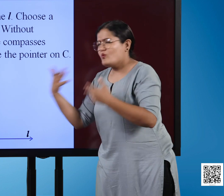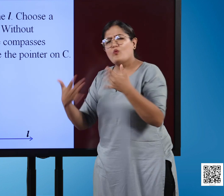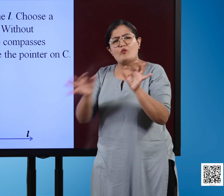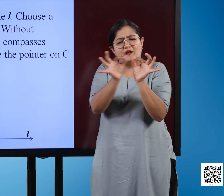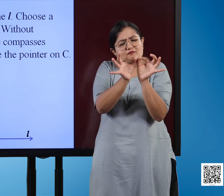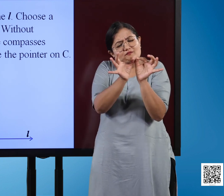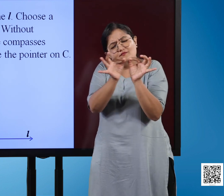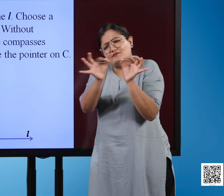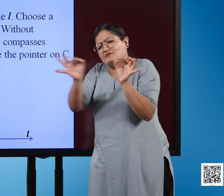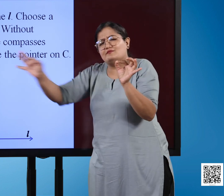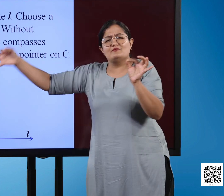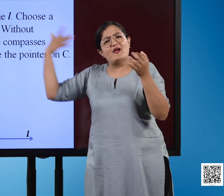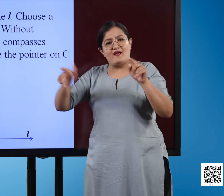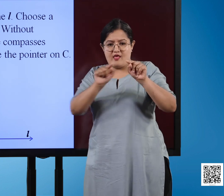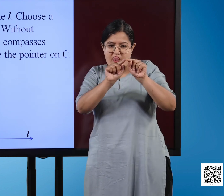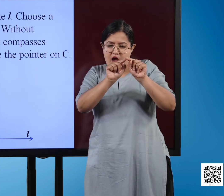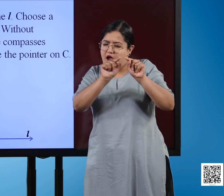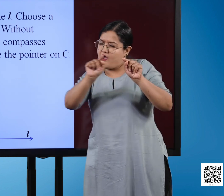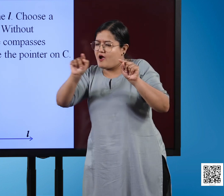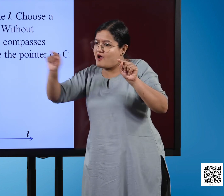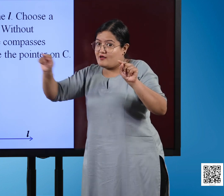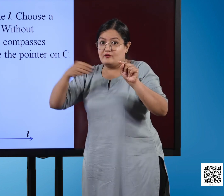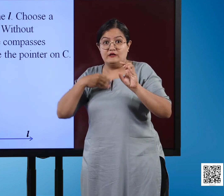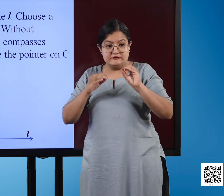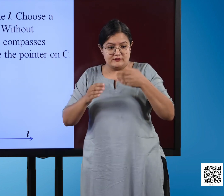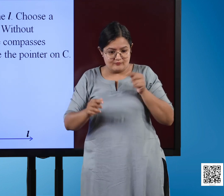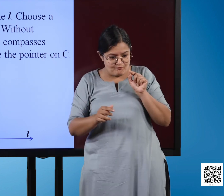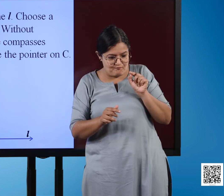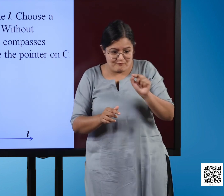compass's setting, place the pointer on C.